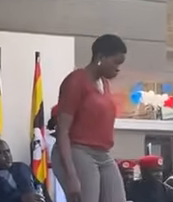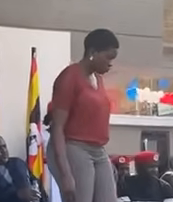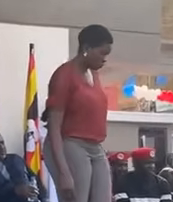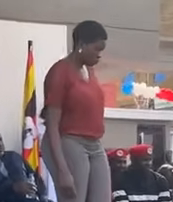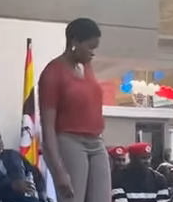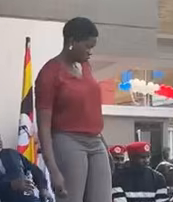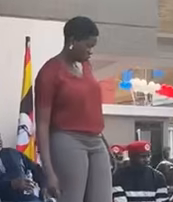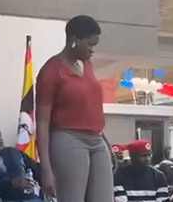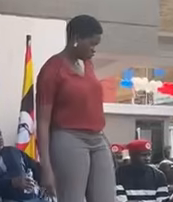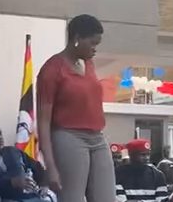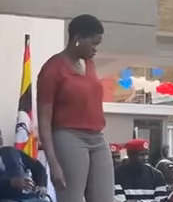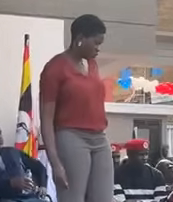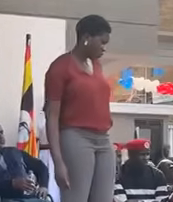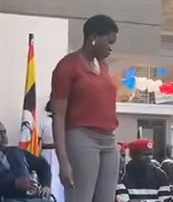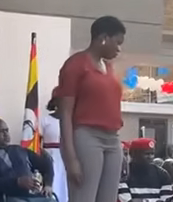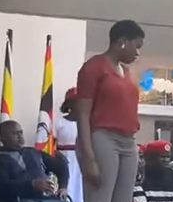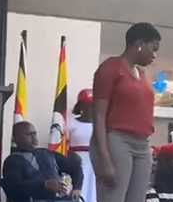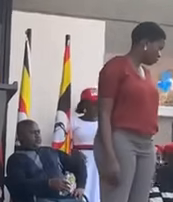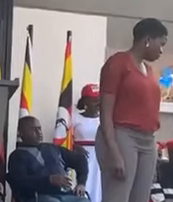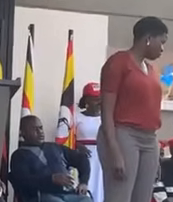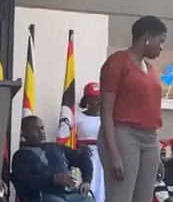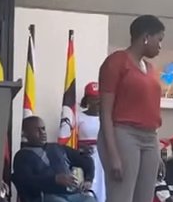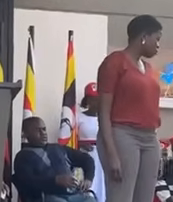thank you welcome brethren